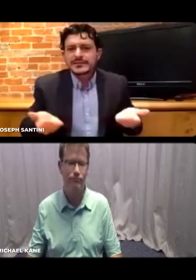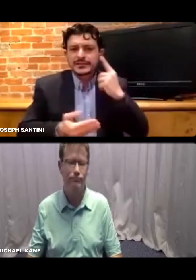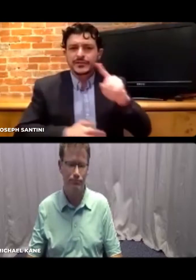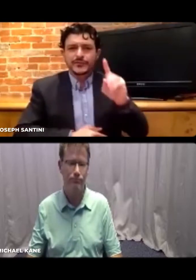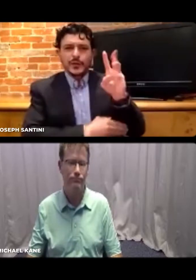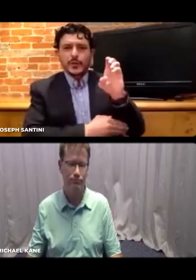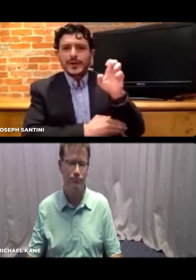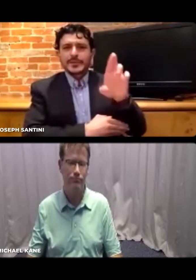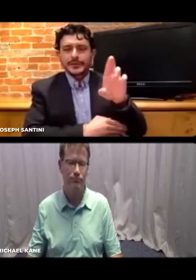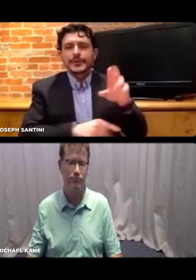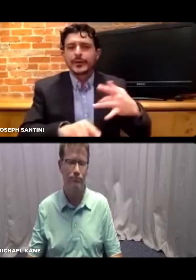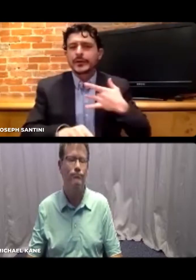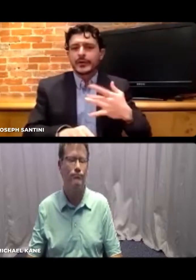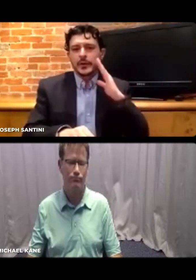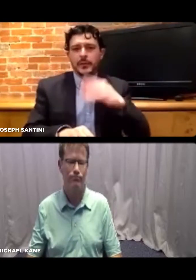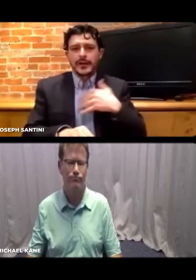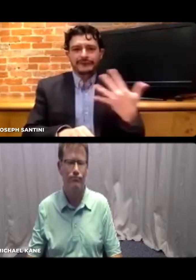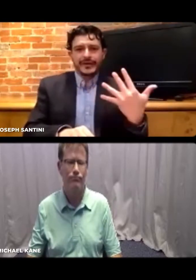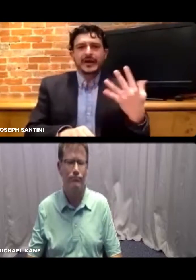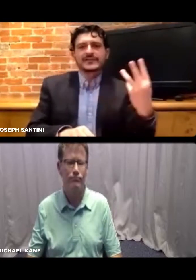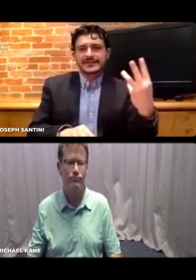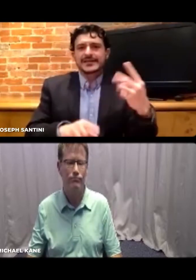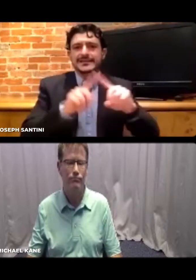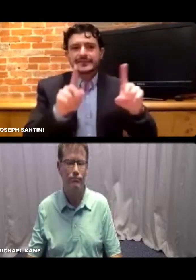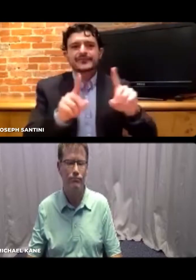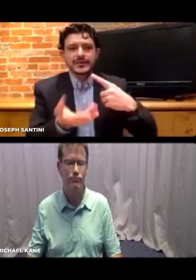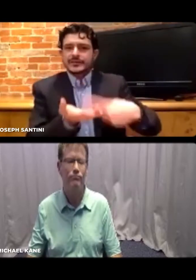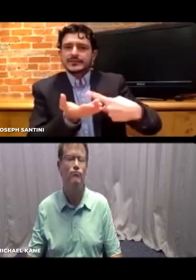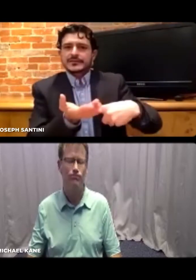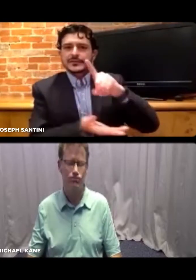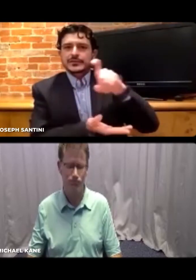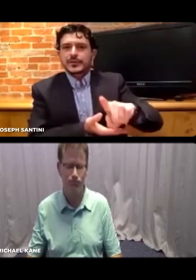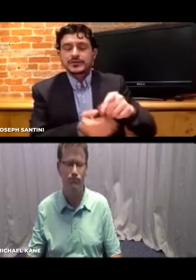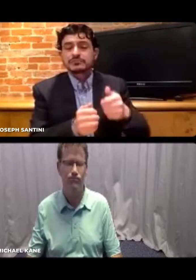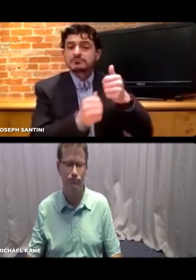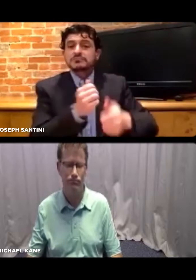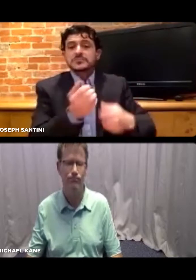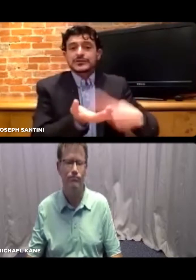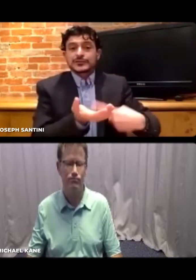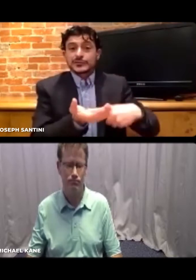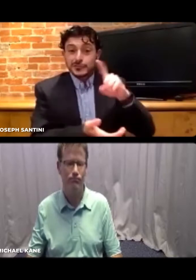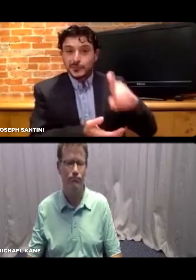We typically have 5 to 6 different discussion questions during the webinar,